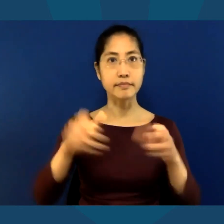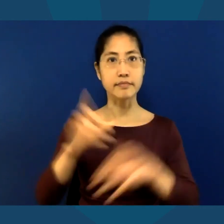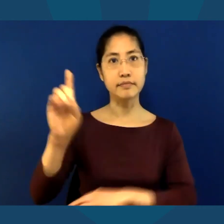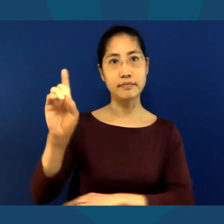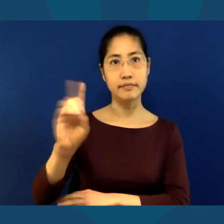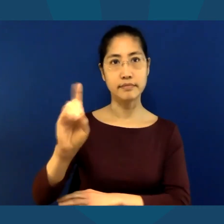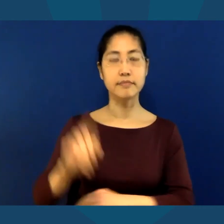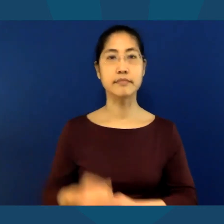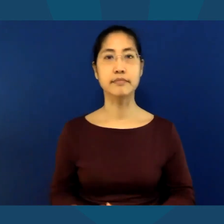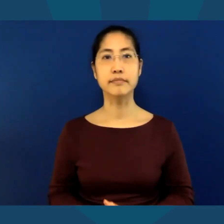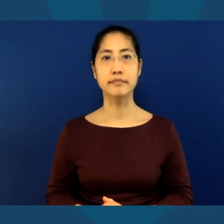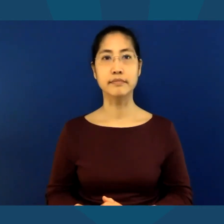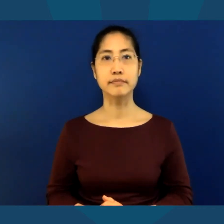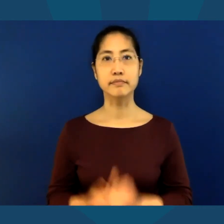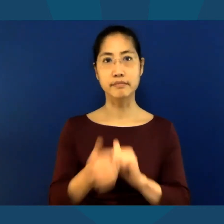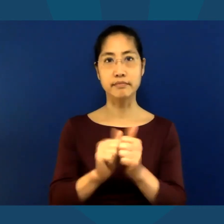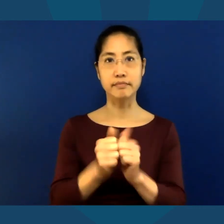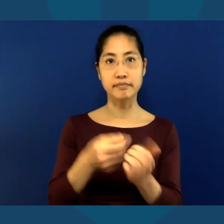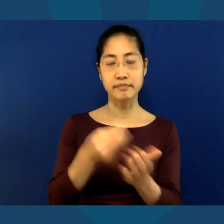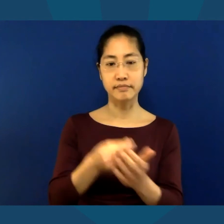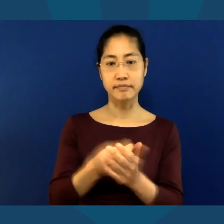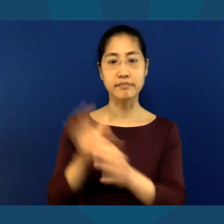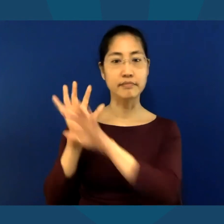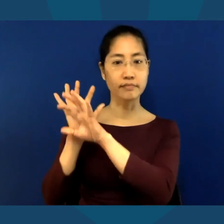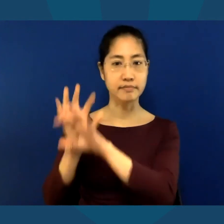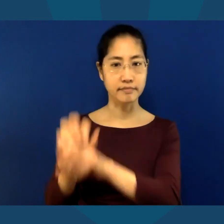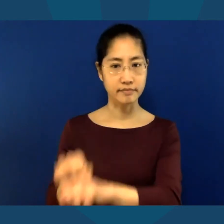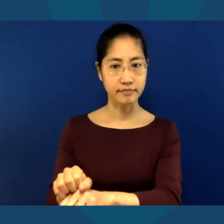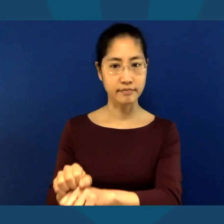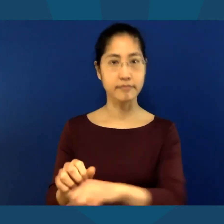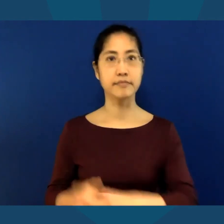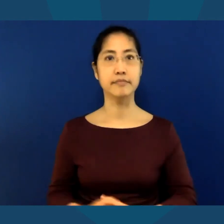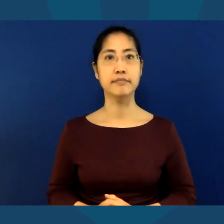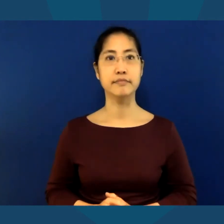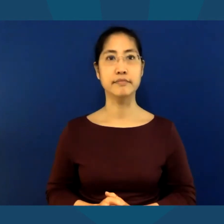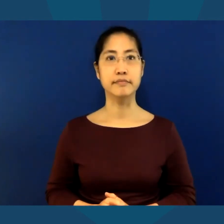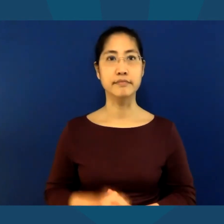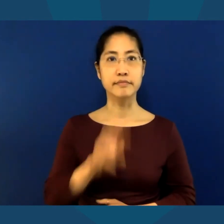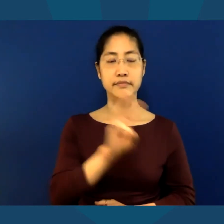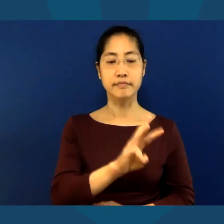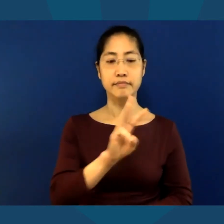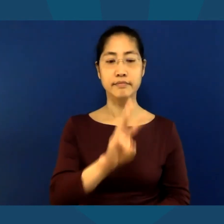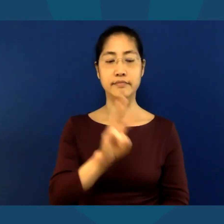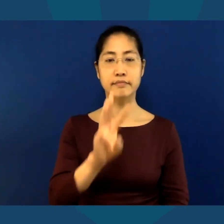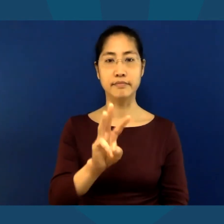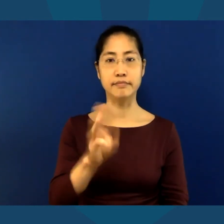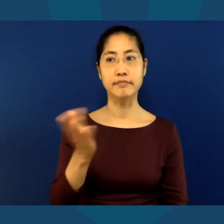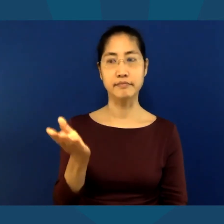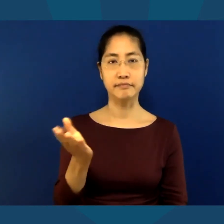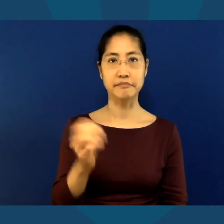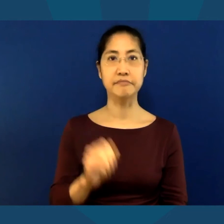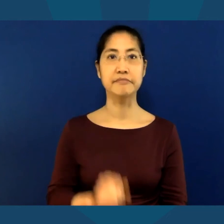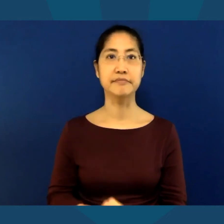Party, Democratic. Campaign funding, traditional. Website,